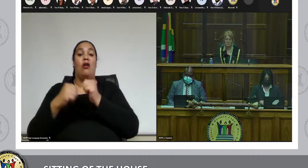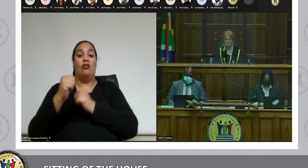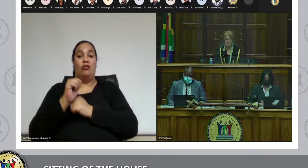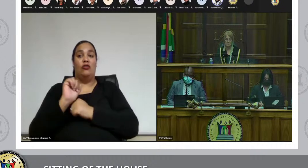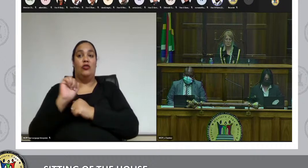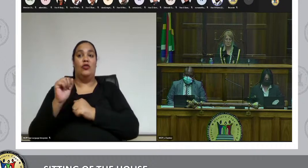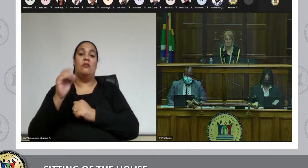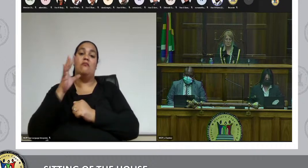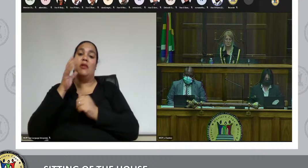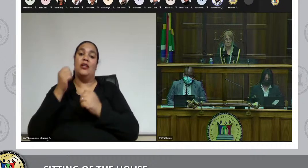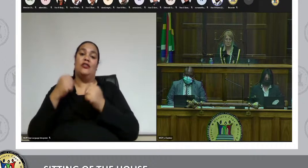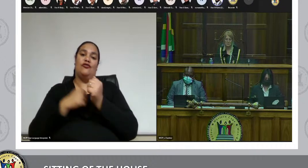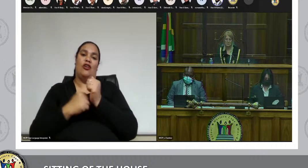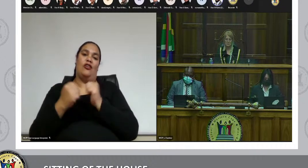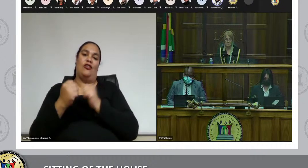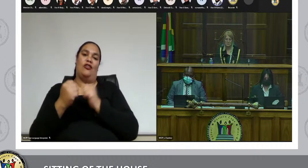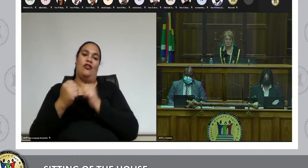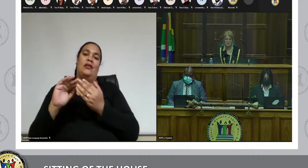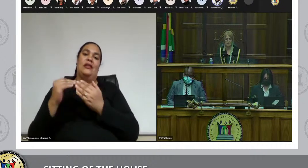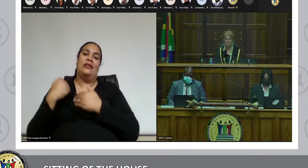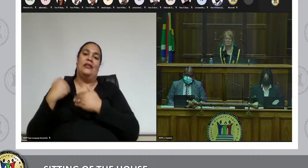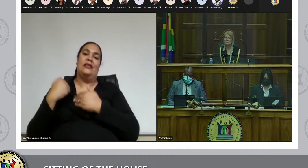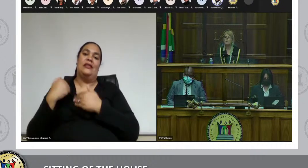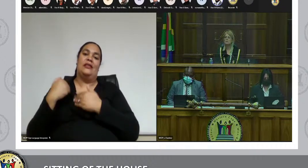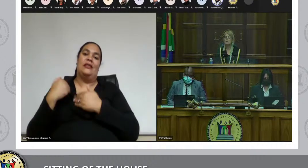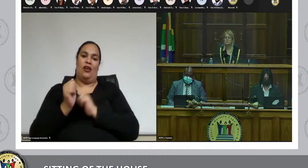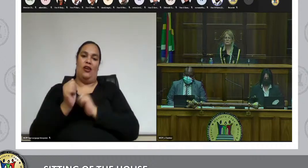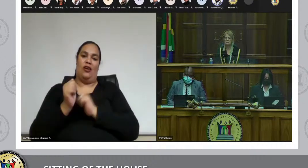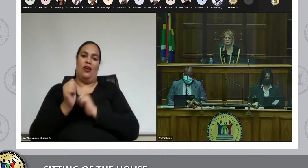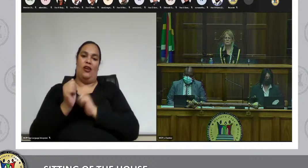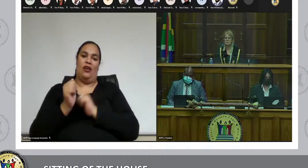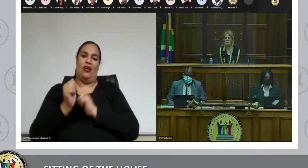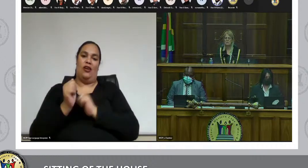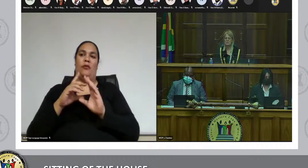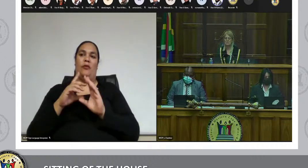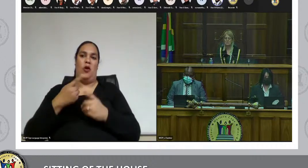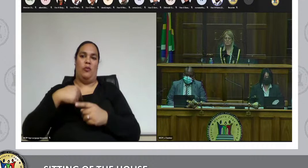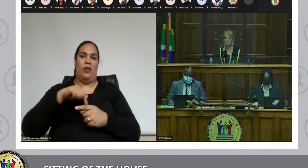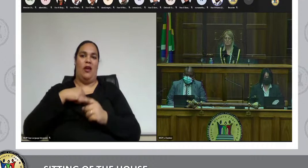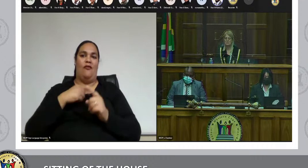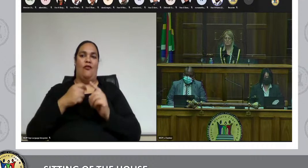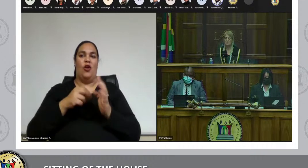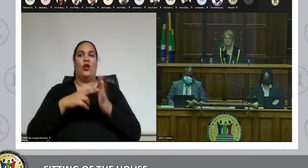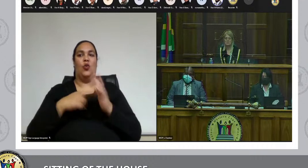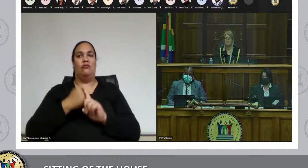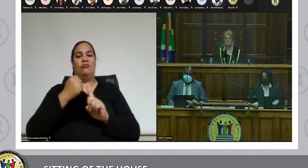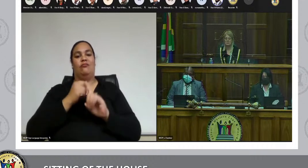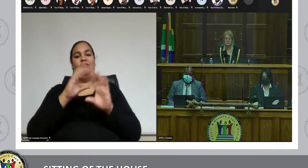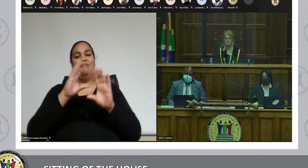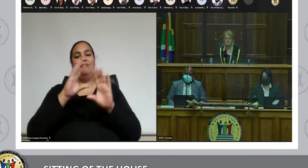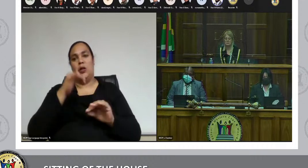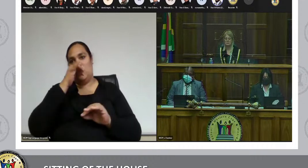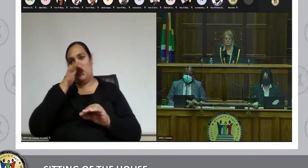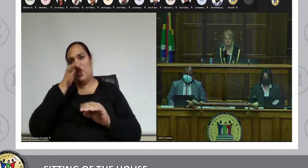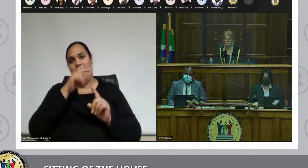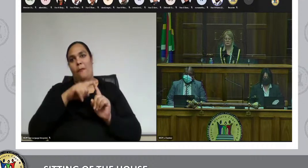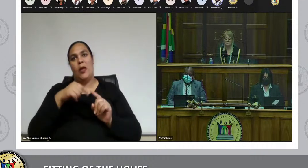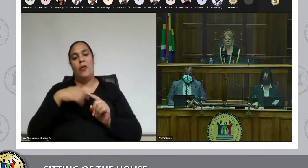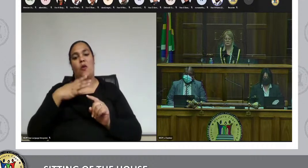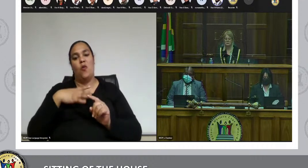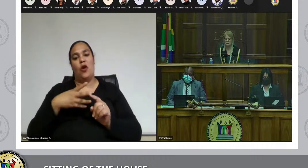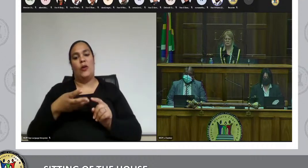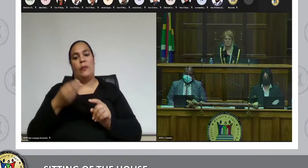main structures, community safety structures that are mentioned by the department in our quest to fight crime. Now, I want to get